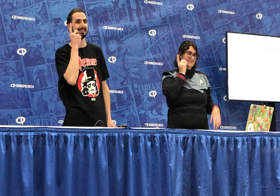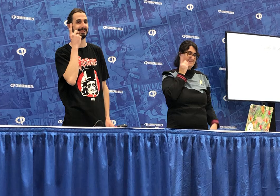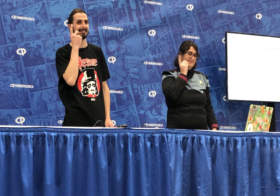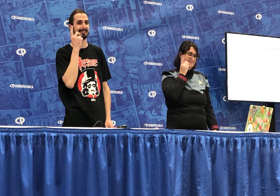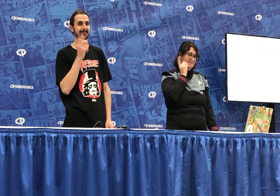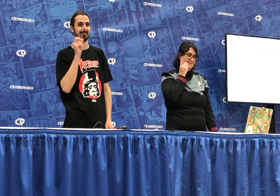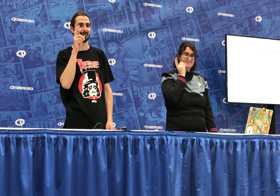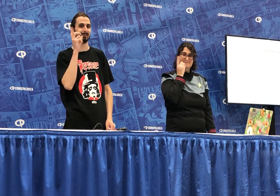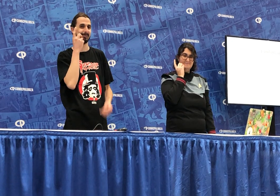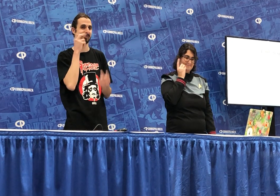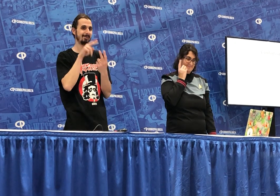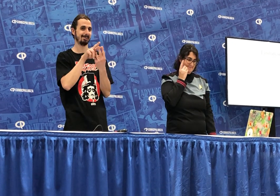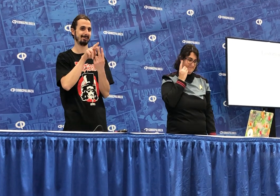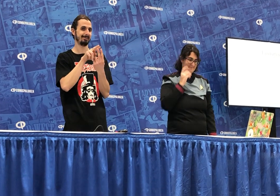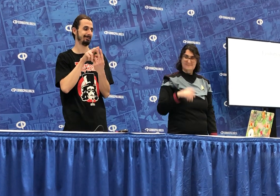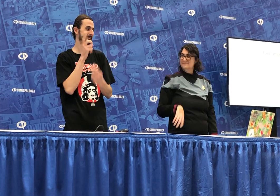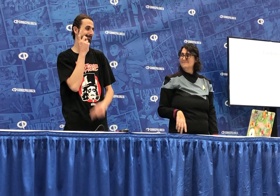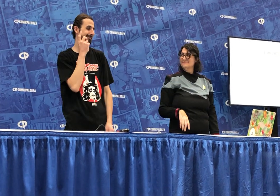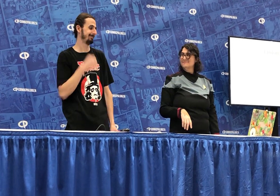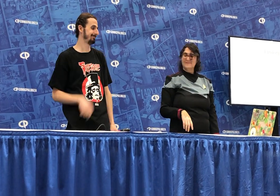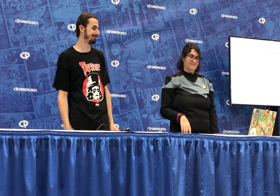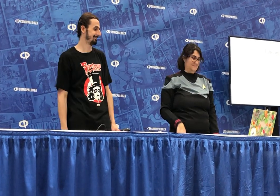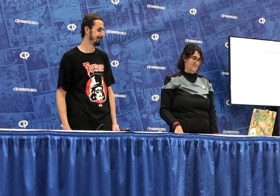Disney, again, you can do these 2 ways, either way.